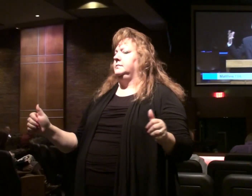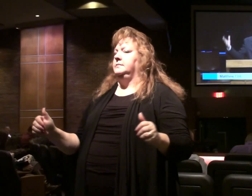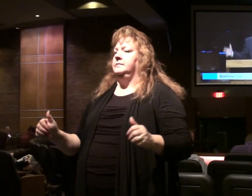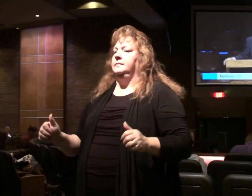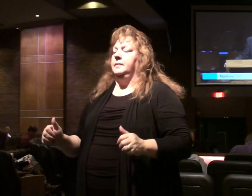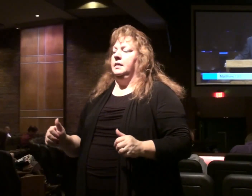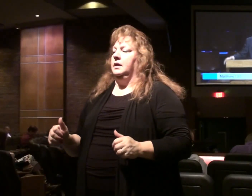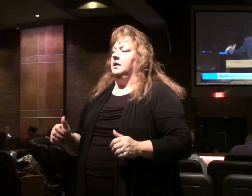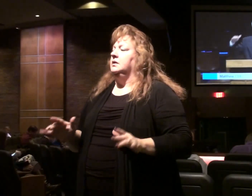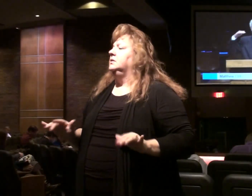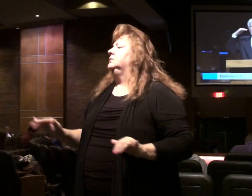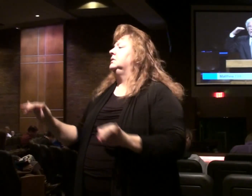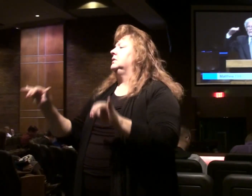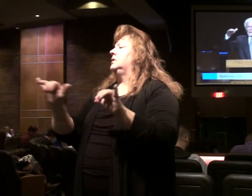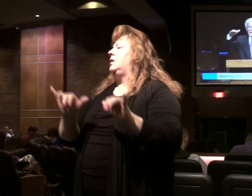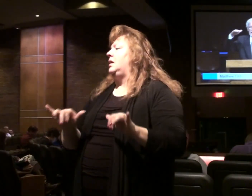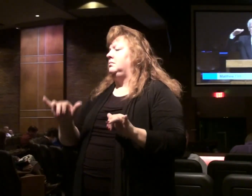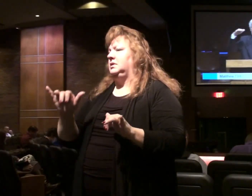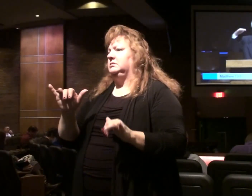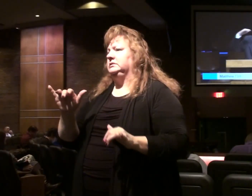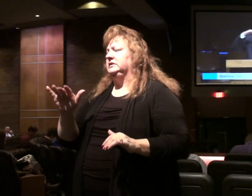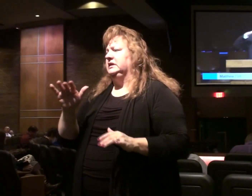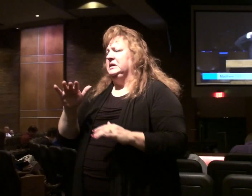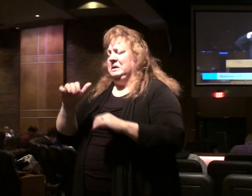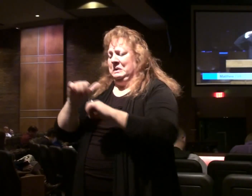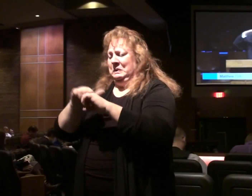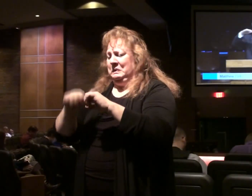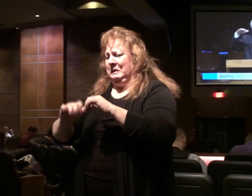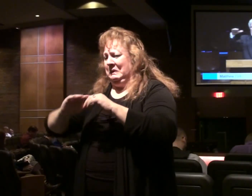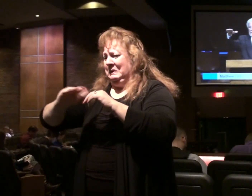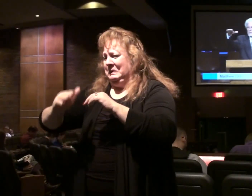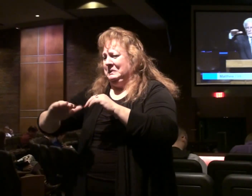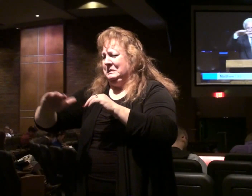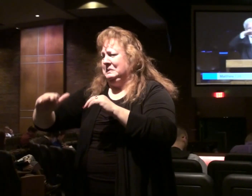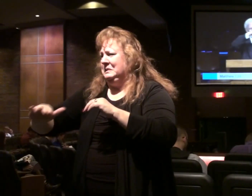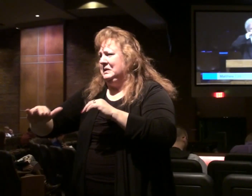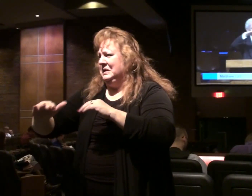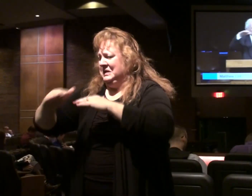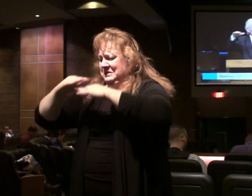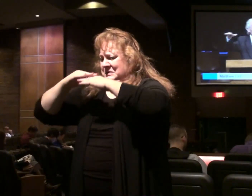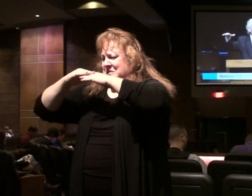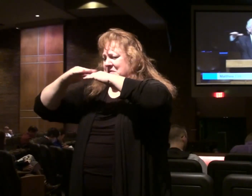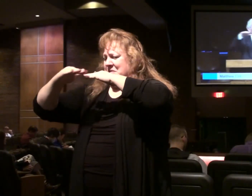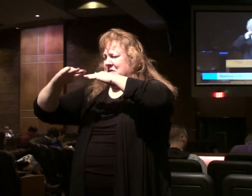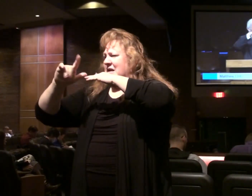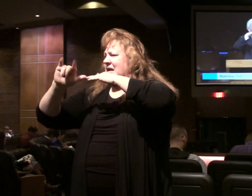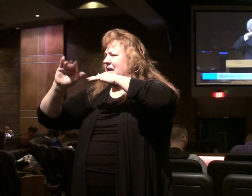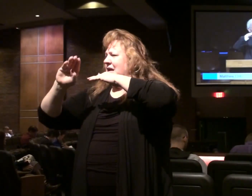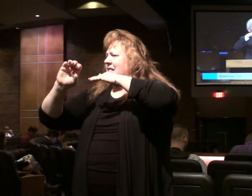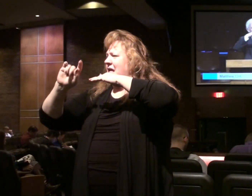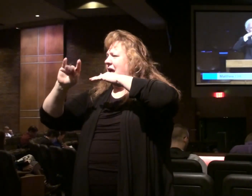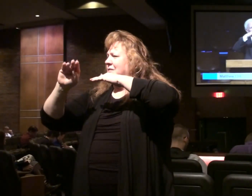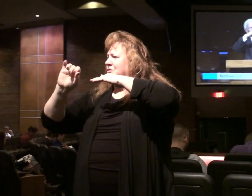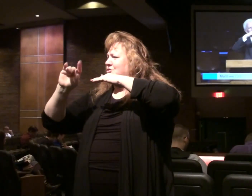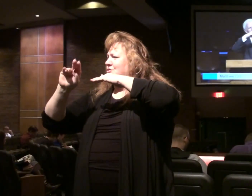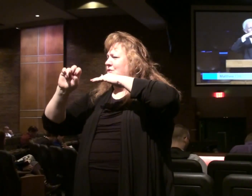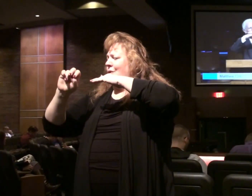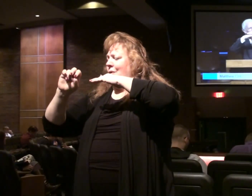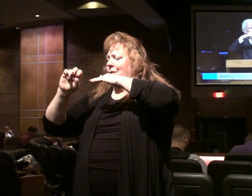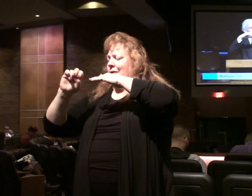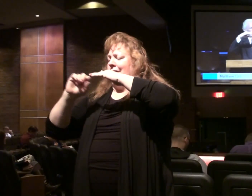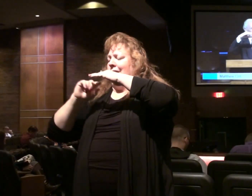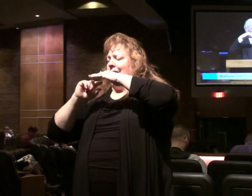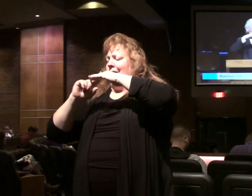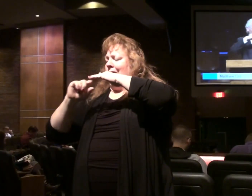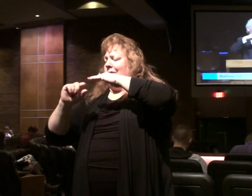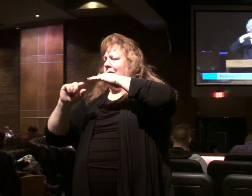This is common in Palestine, the rocky land. You have that like a shelf of limestone rock. Then you have a thin layer